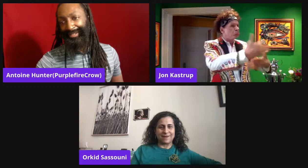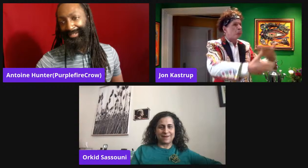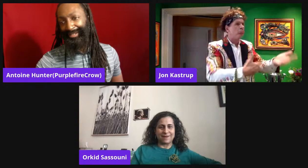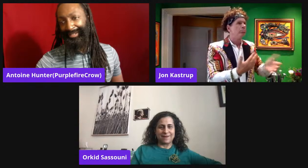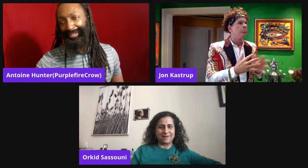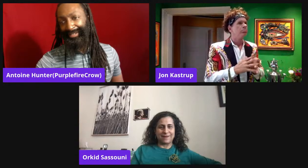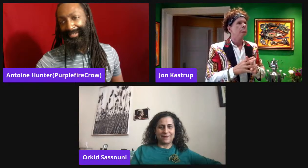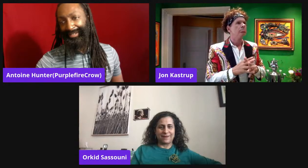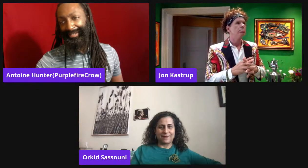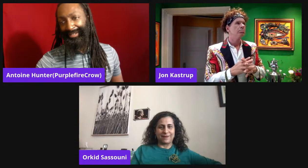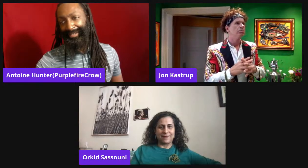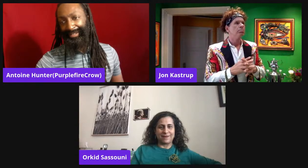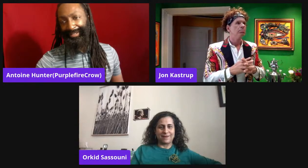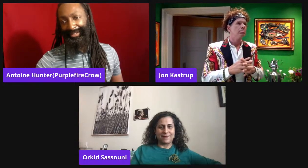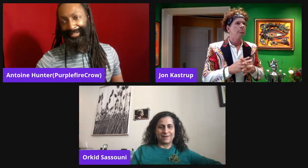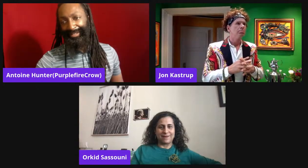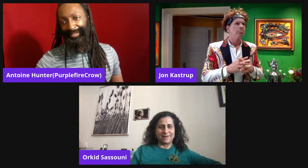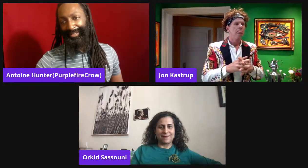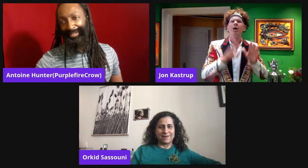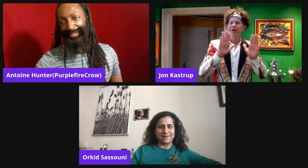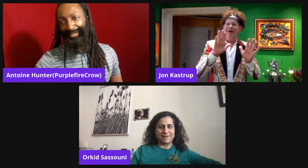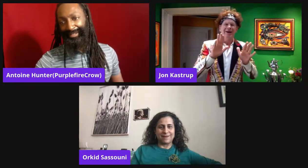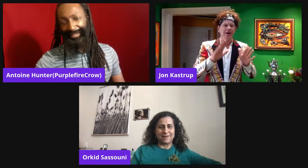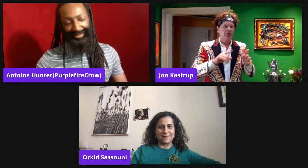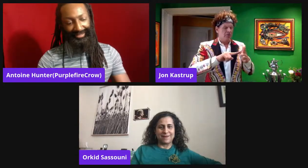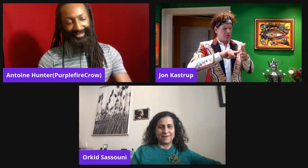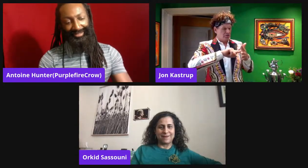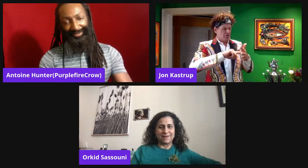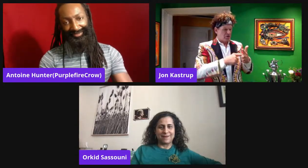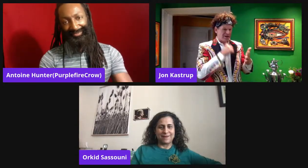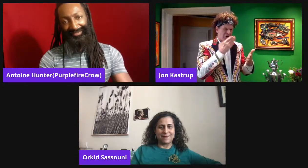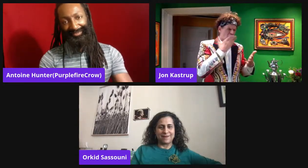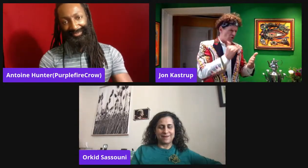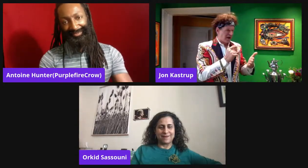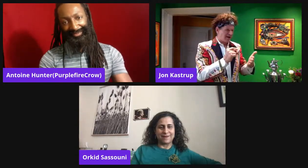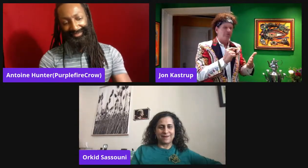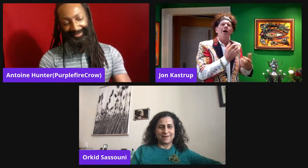being layered on top of myself that I could portray within my art.